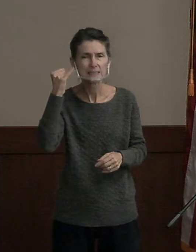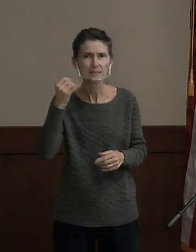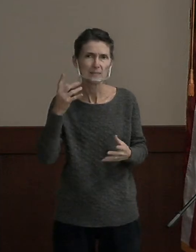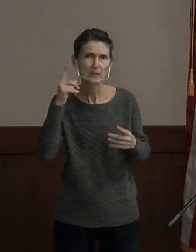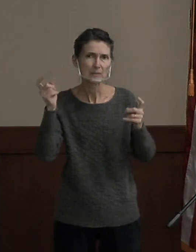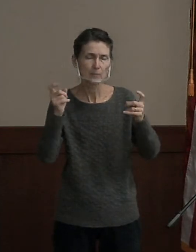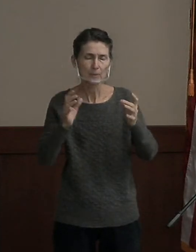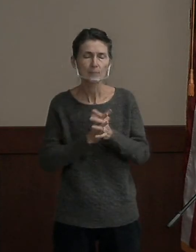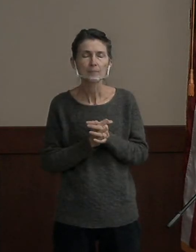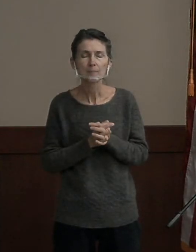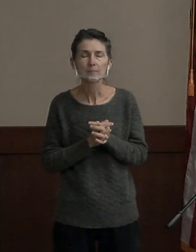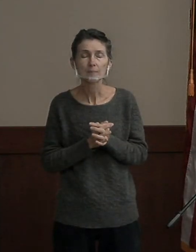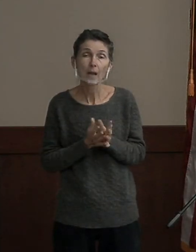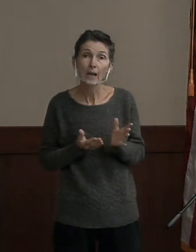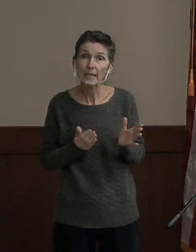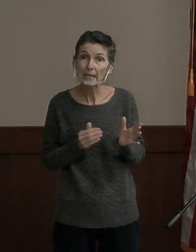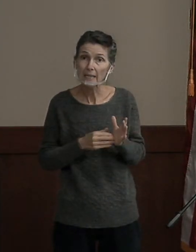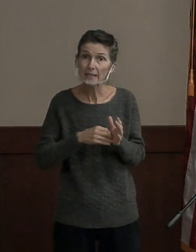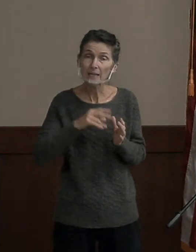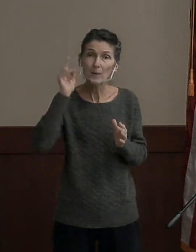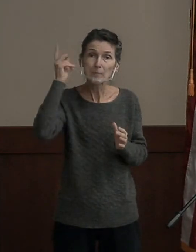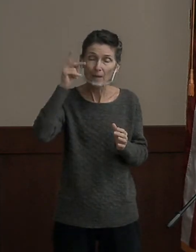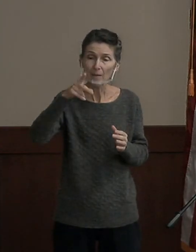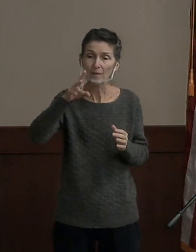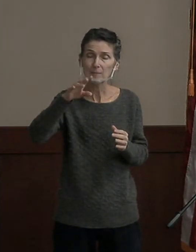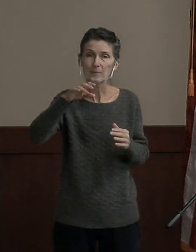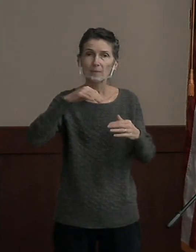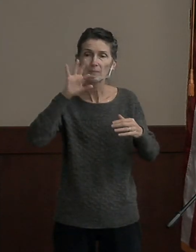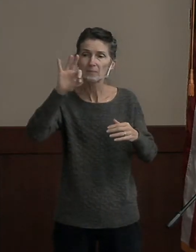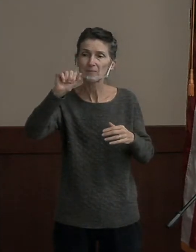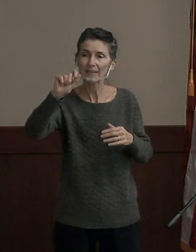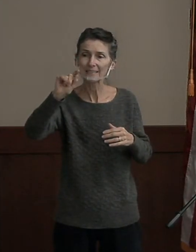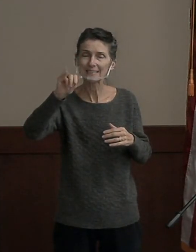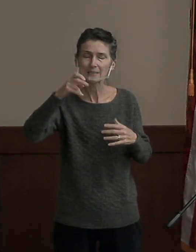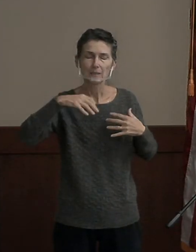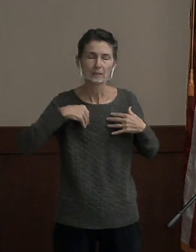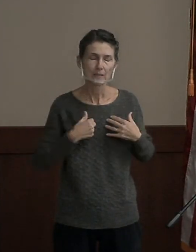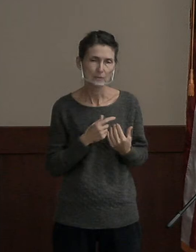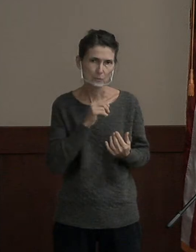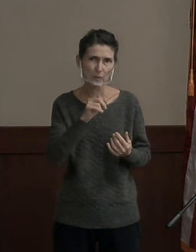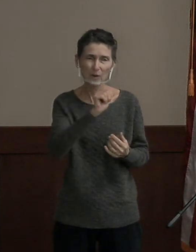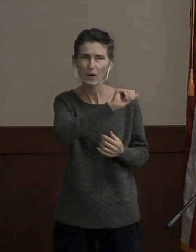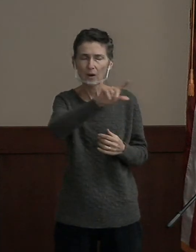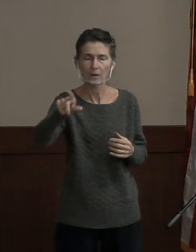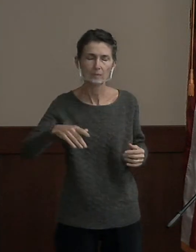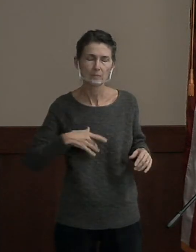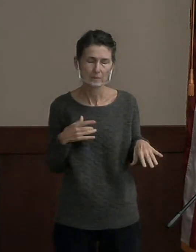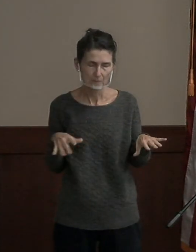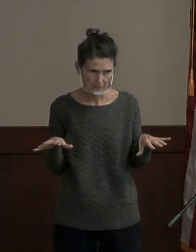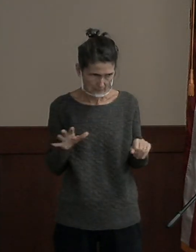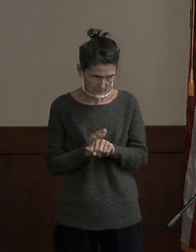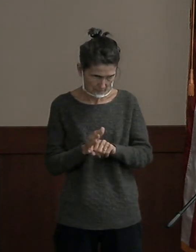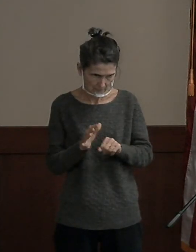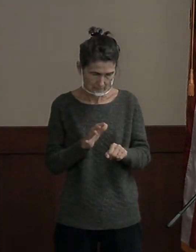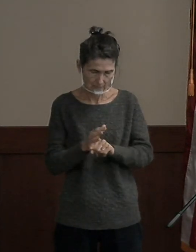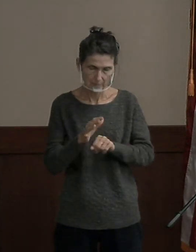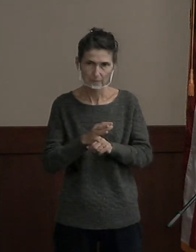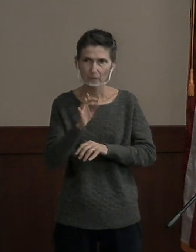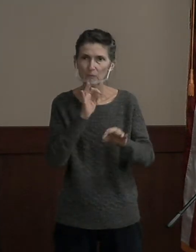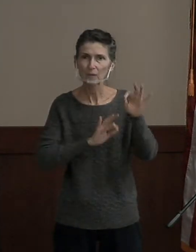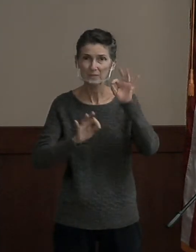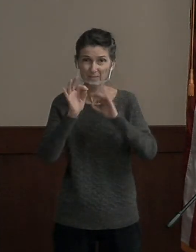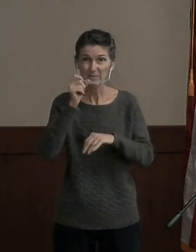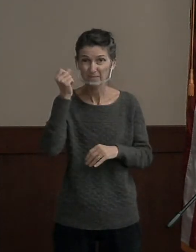view. So again, pandemic fatigue is real. We all feel it. I feel it, just like anyone else. The frustration